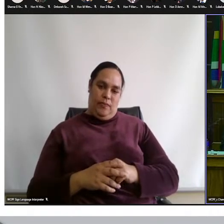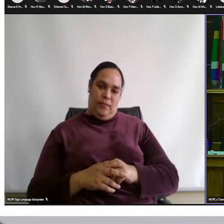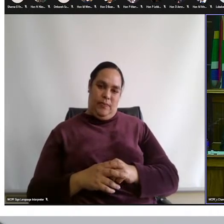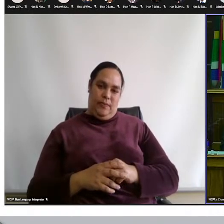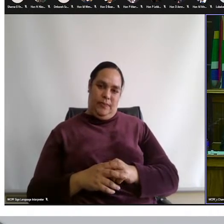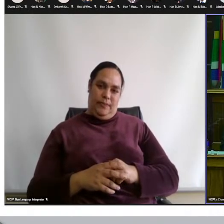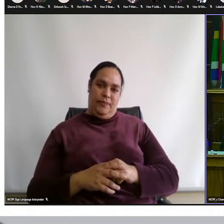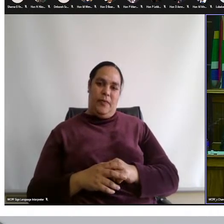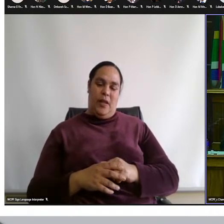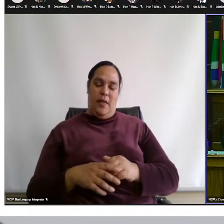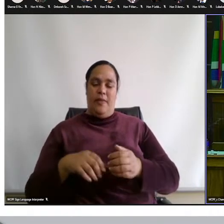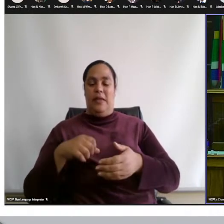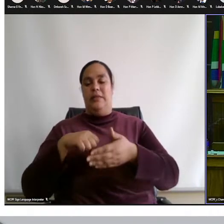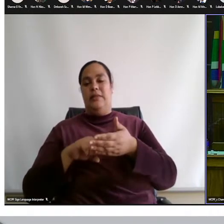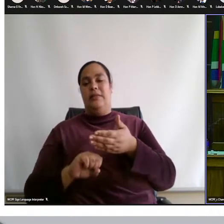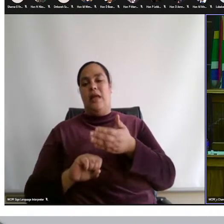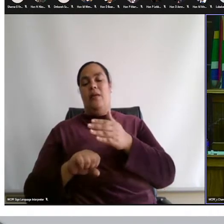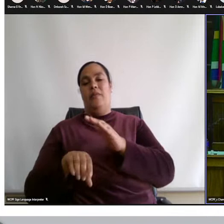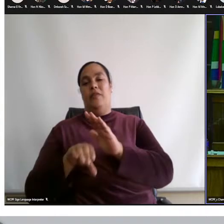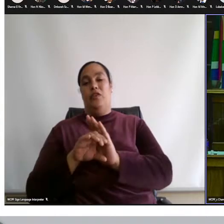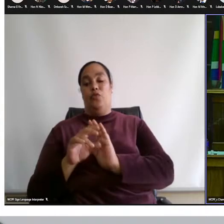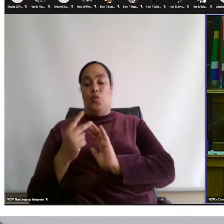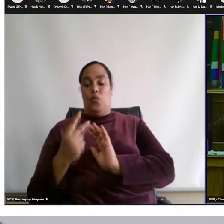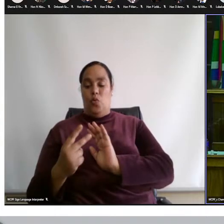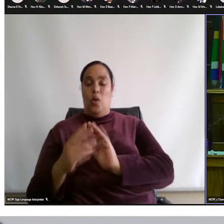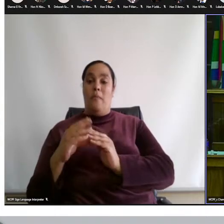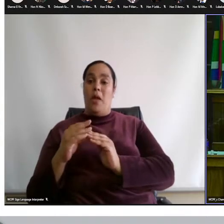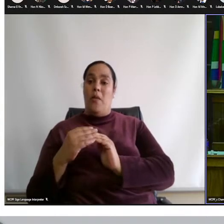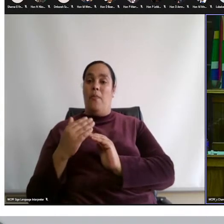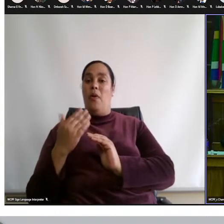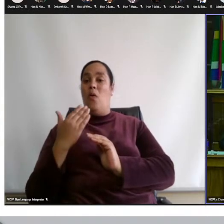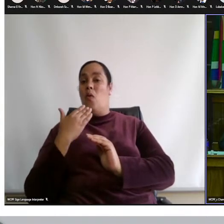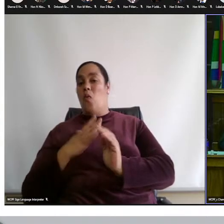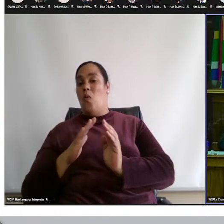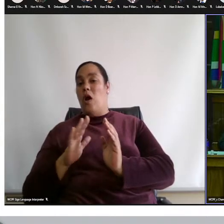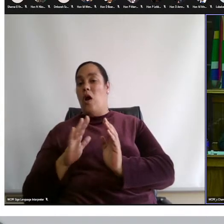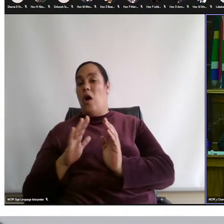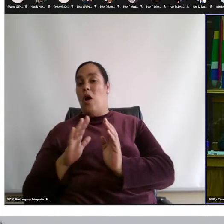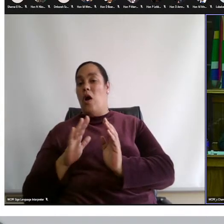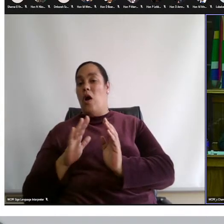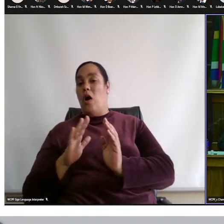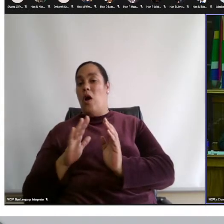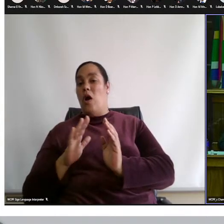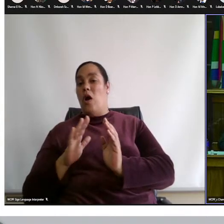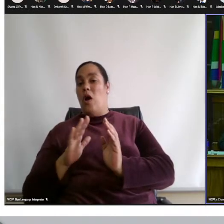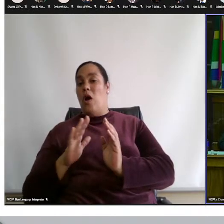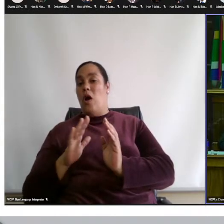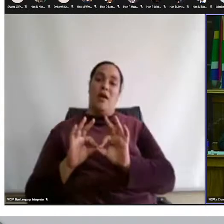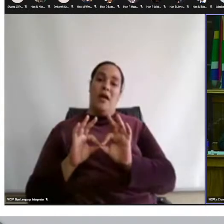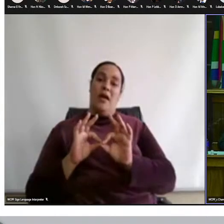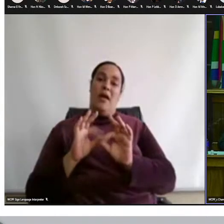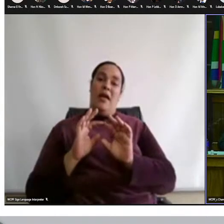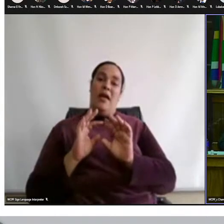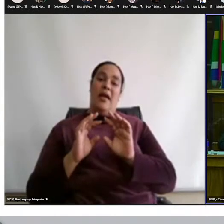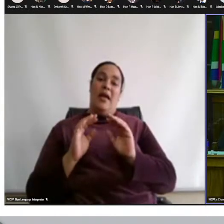Then Subsection 2, a member who wishes to bring any improper or unethical conduct on the part of